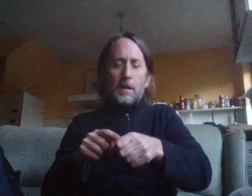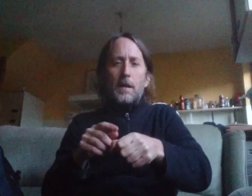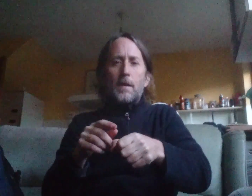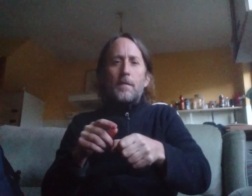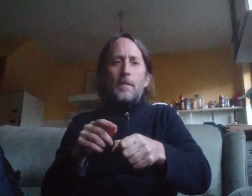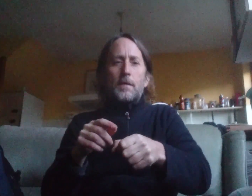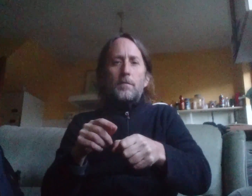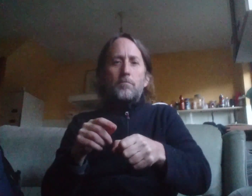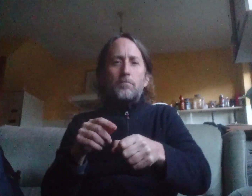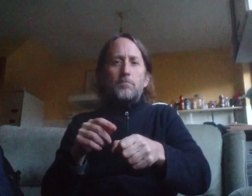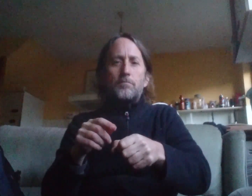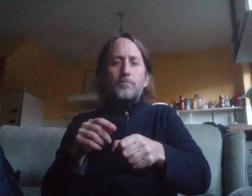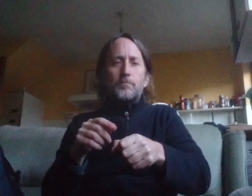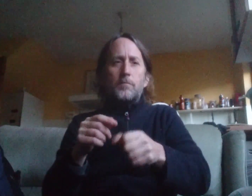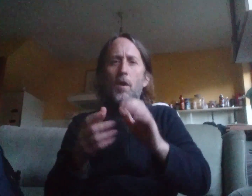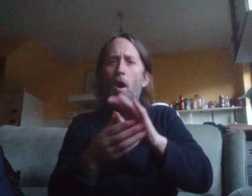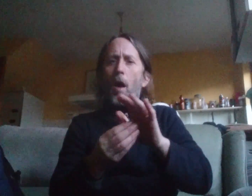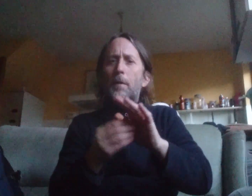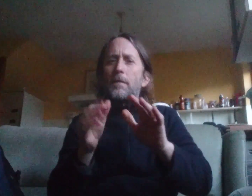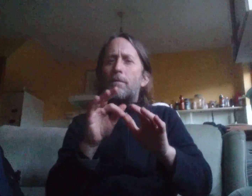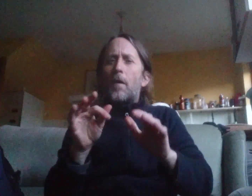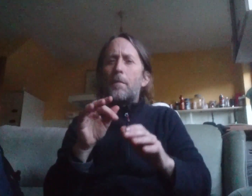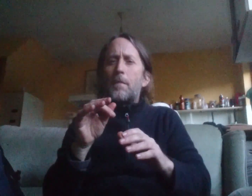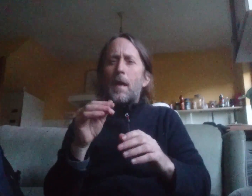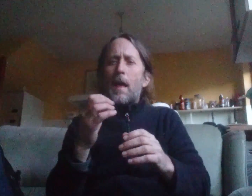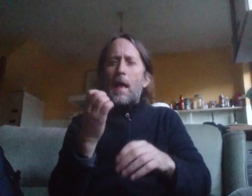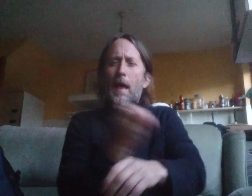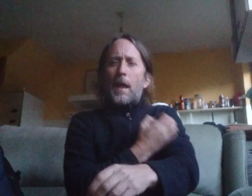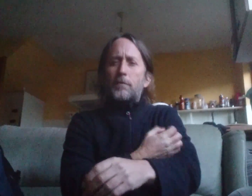popular electric mixer. The new model, introduced in